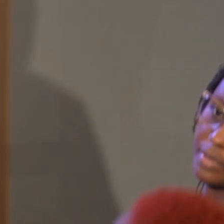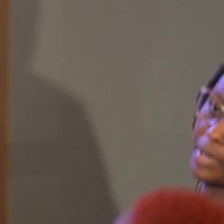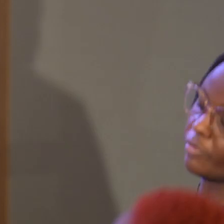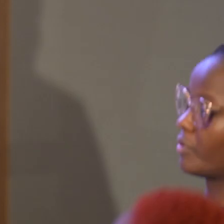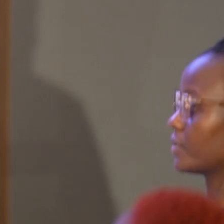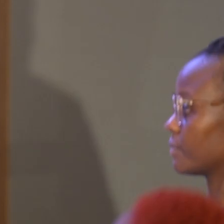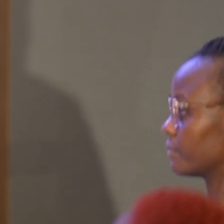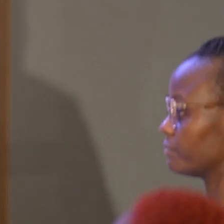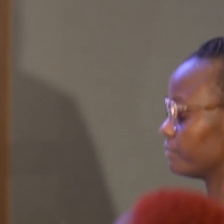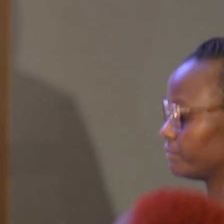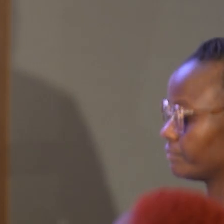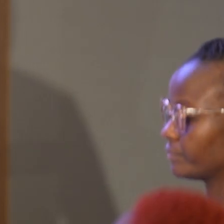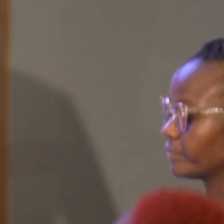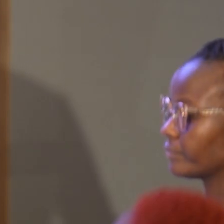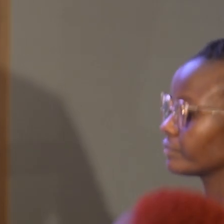we are targeting.